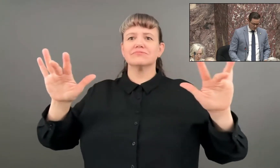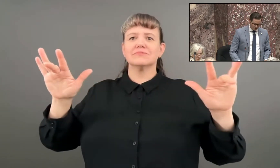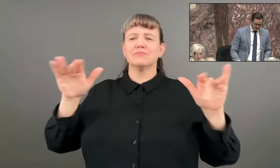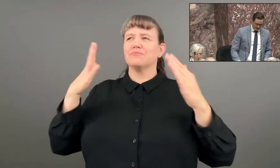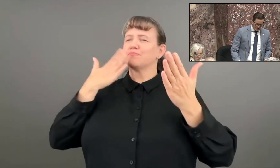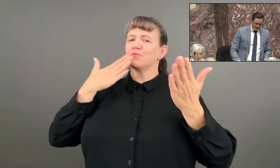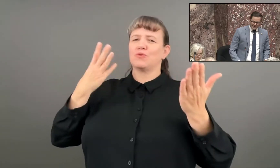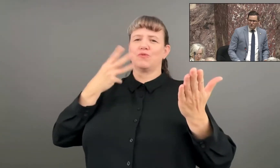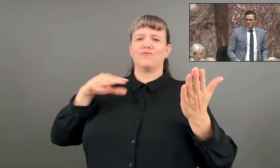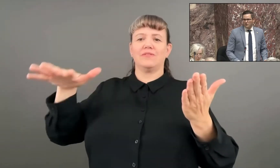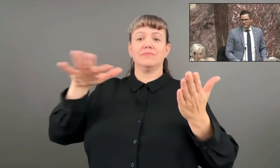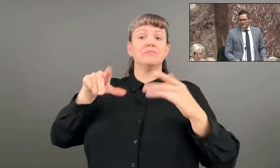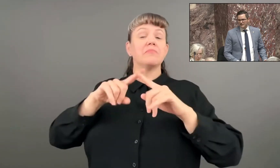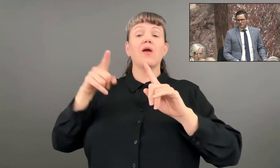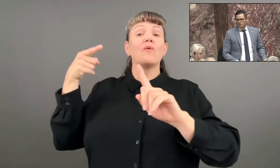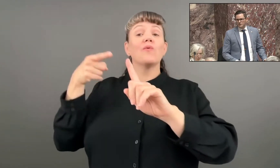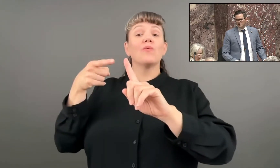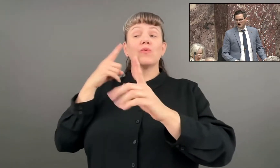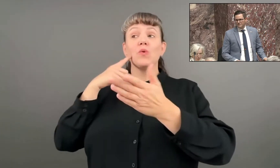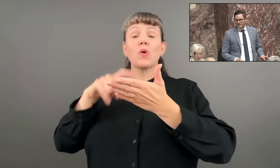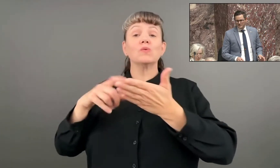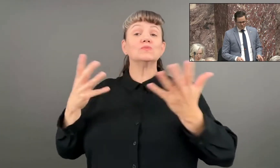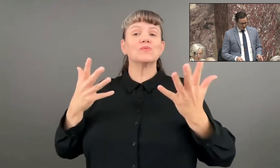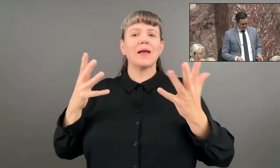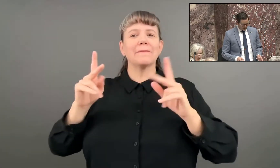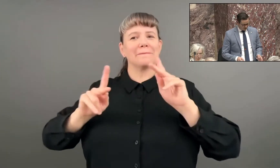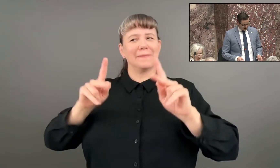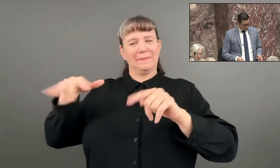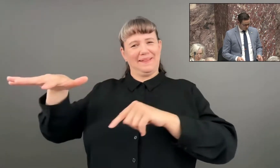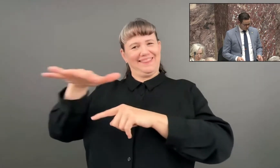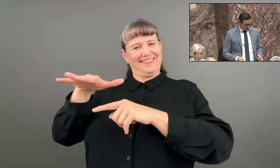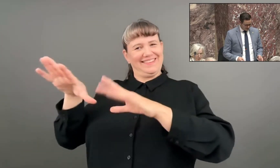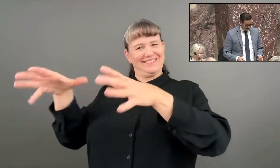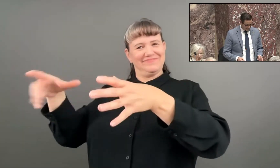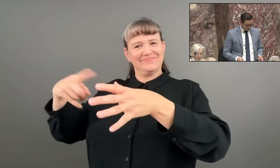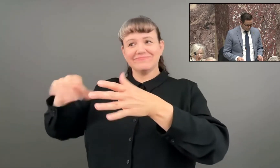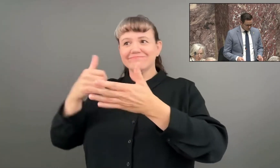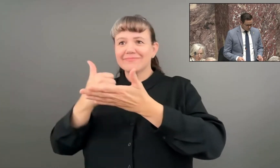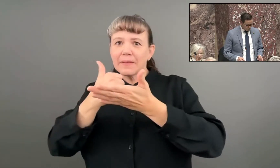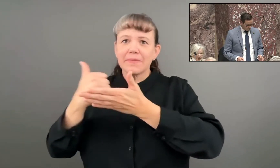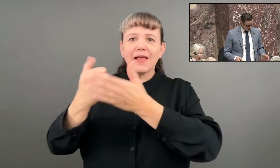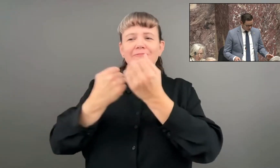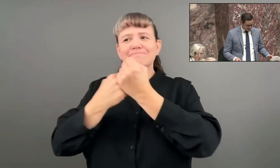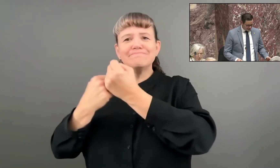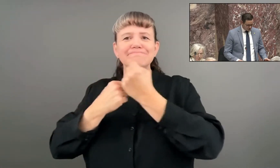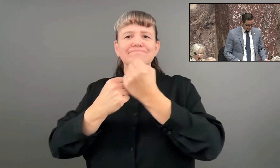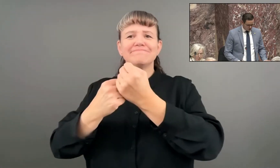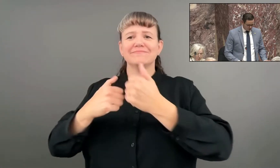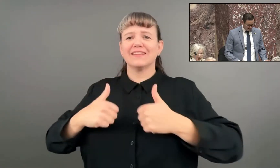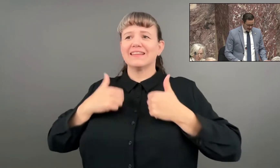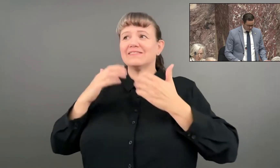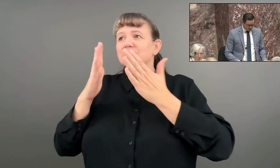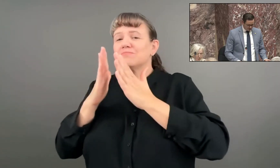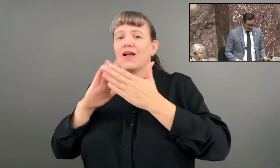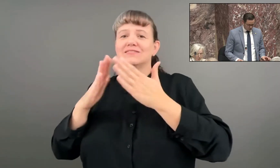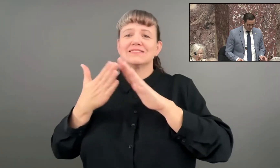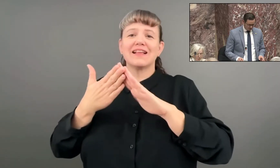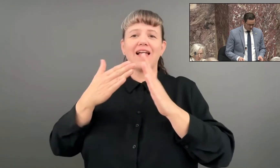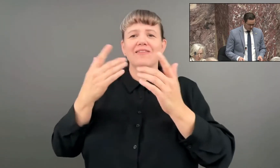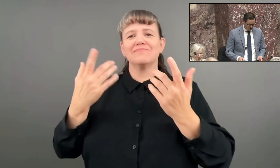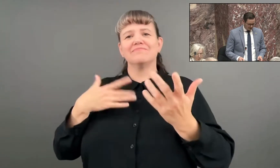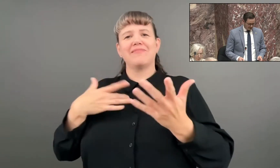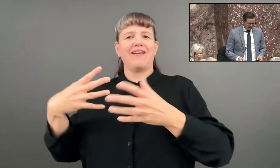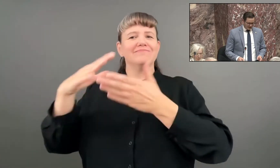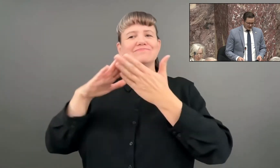their neighbors. It's just part of the deal when you live in a small town in northern BC. One organization has truly captured that